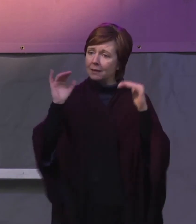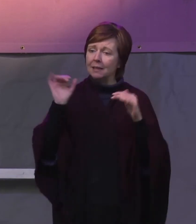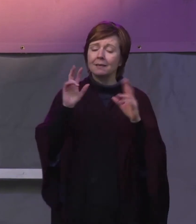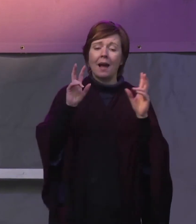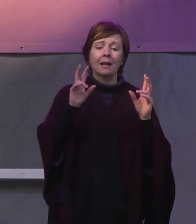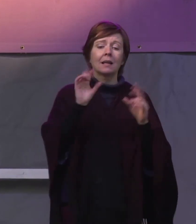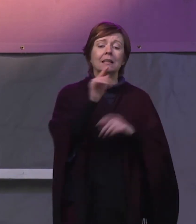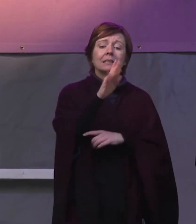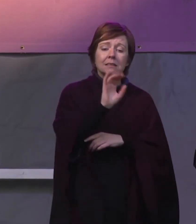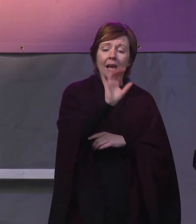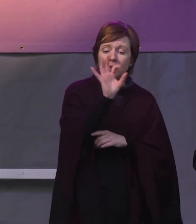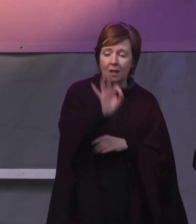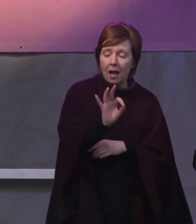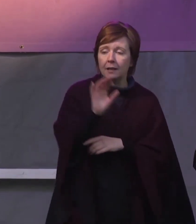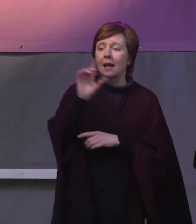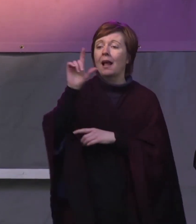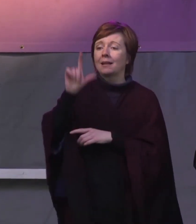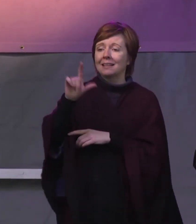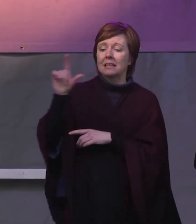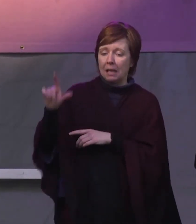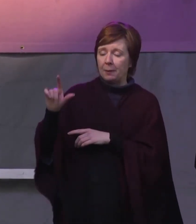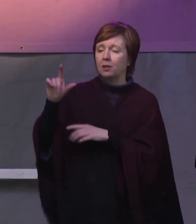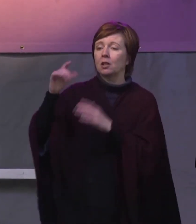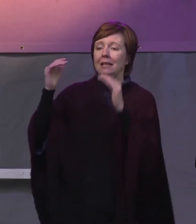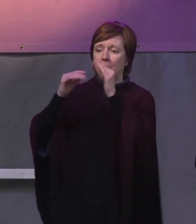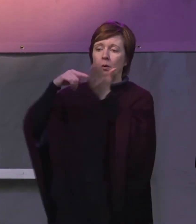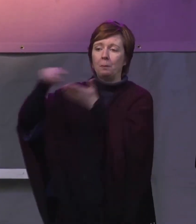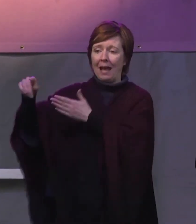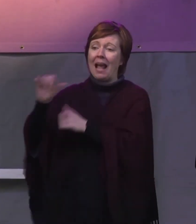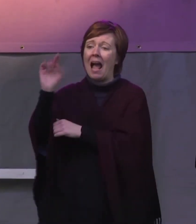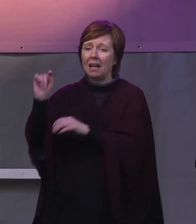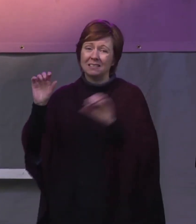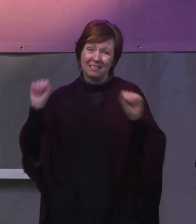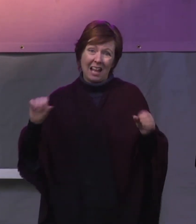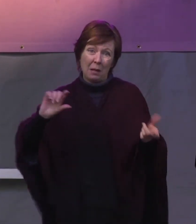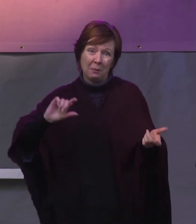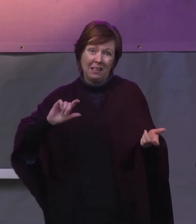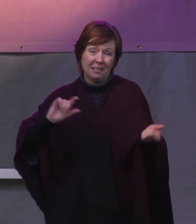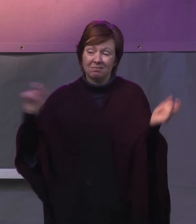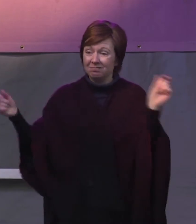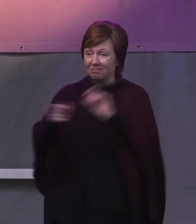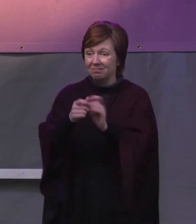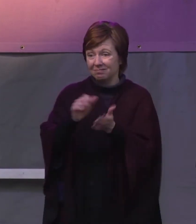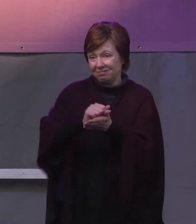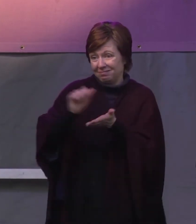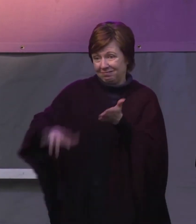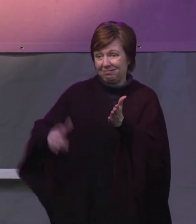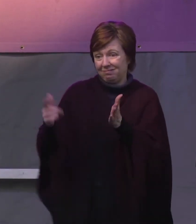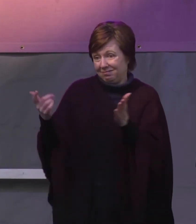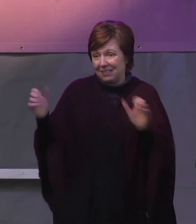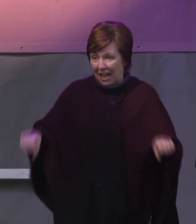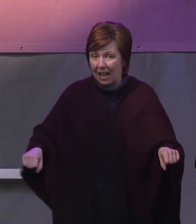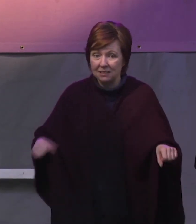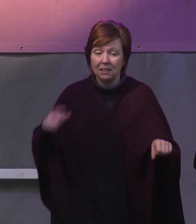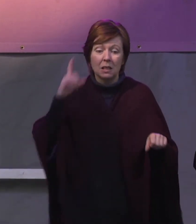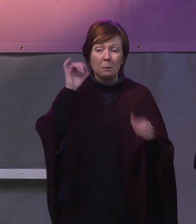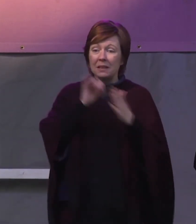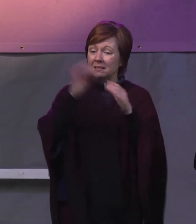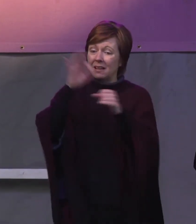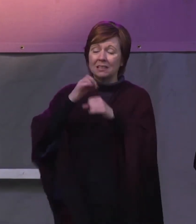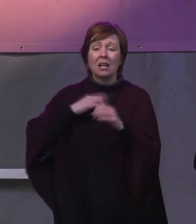Title IX and the Lilly Ledbetter Equal Pay Act, can hypothetically be overturned. Because of this election, I am